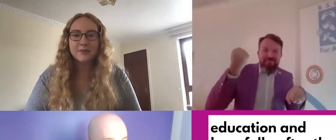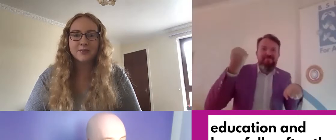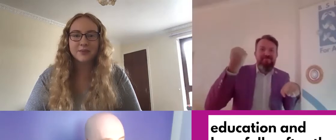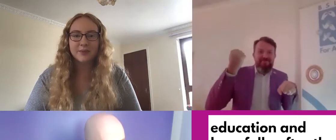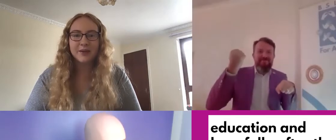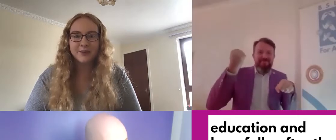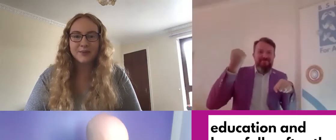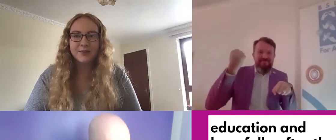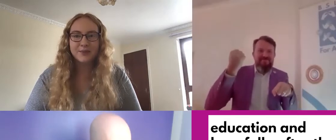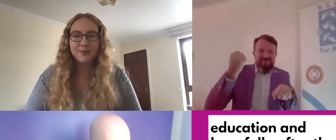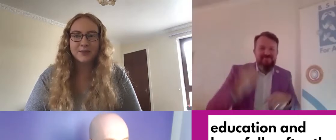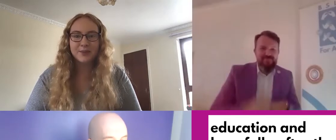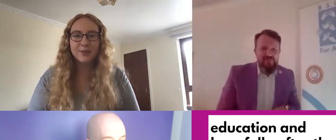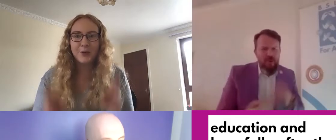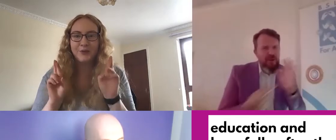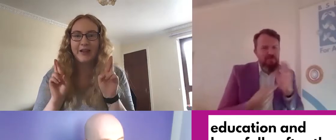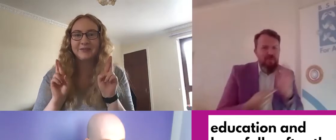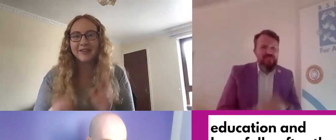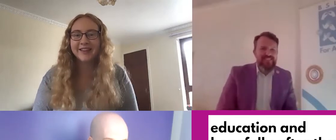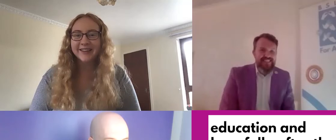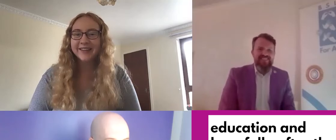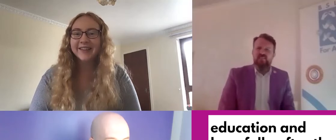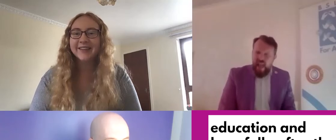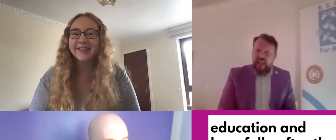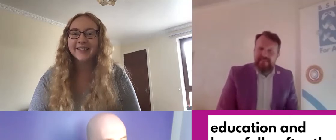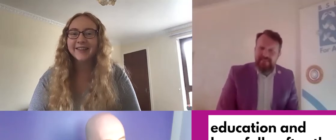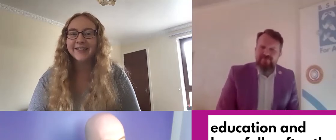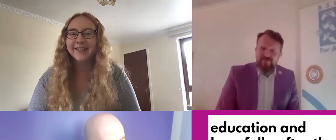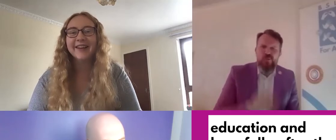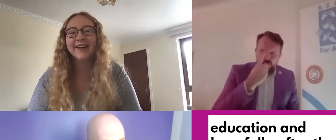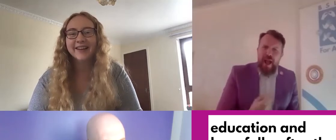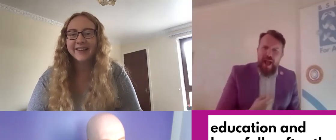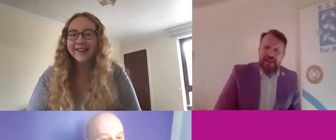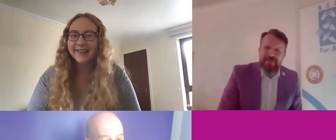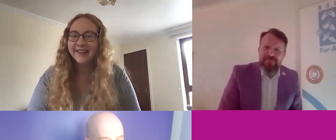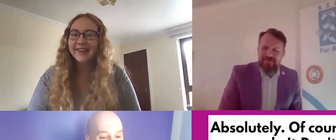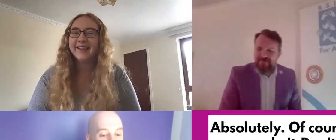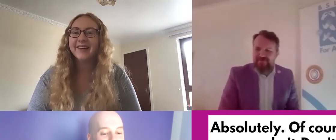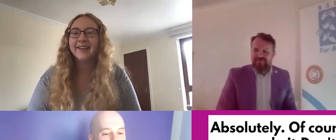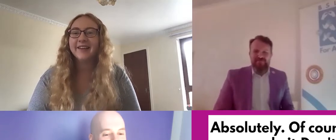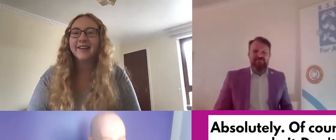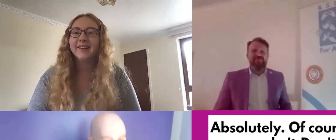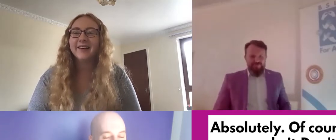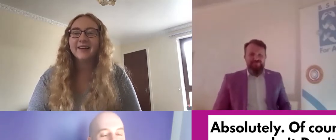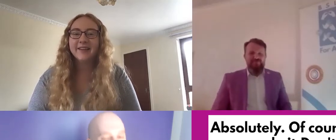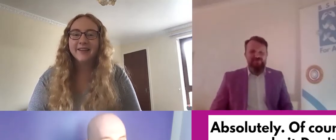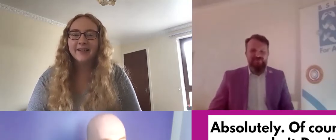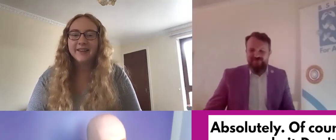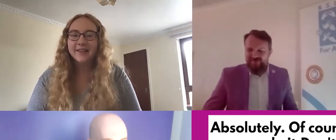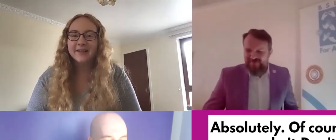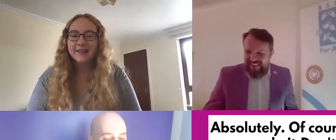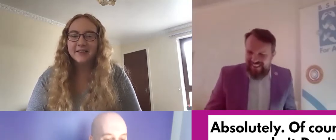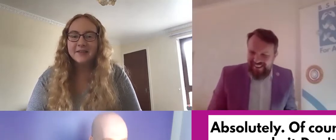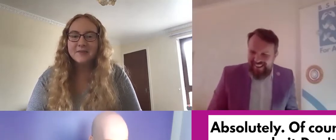hopefully after that course, you know, you get your degree and move on in life from there. That's important. Absolutely. Yeah, of course you can do